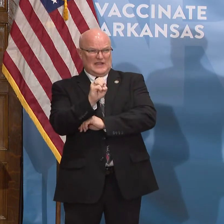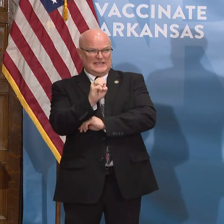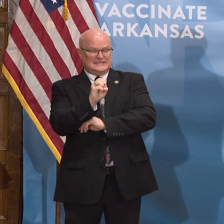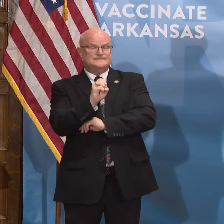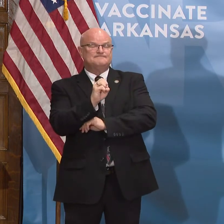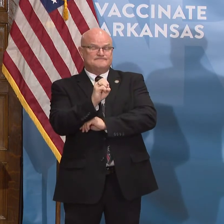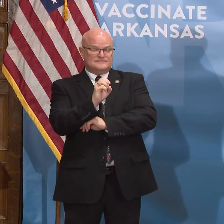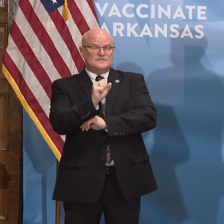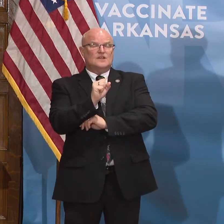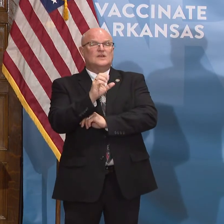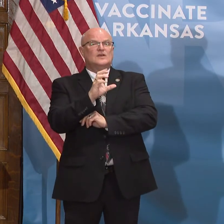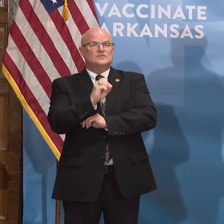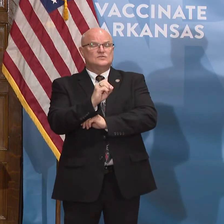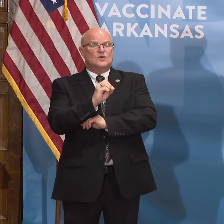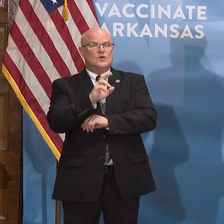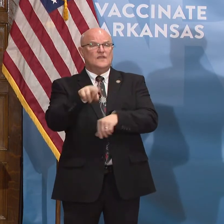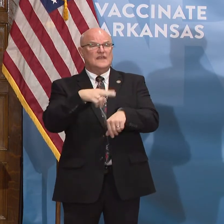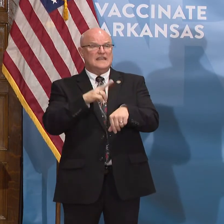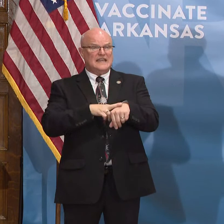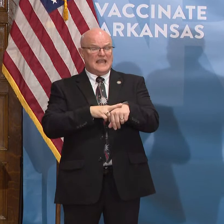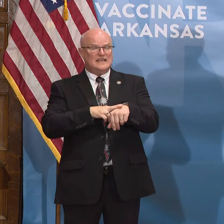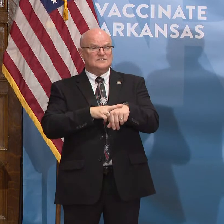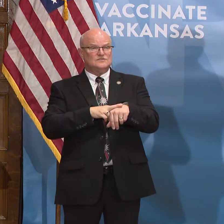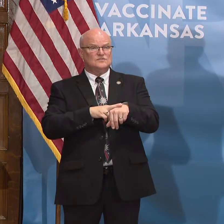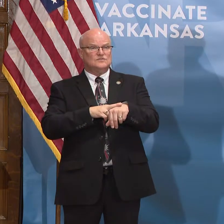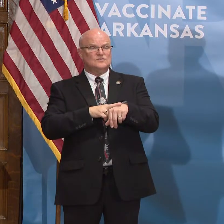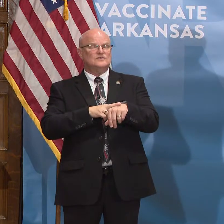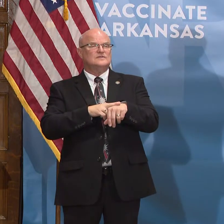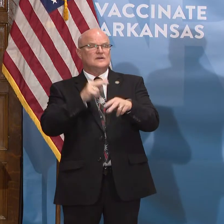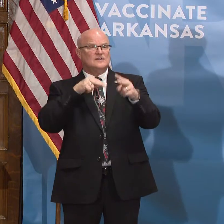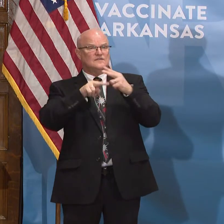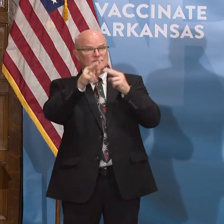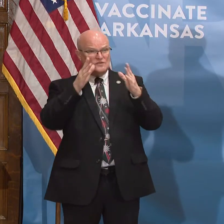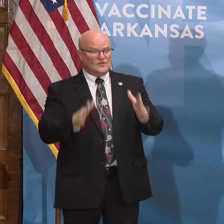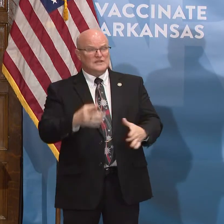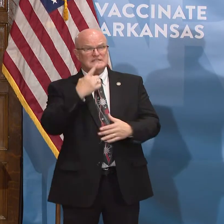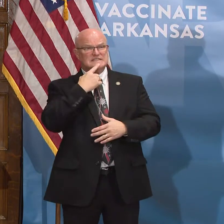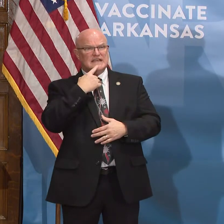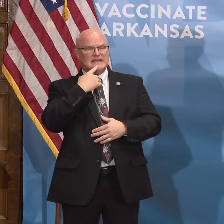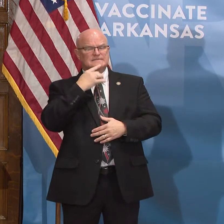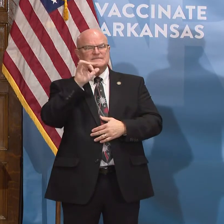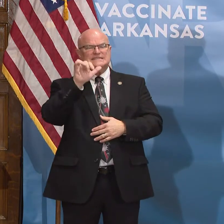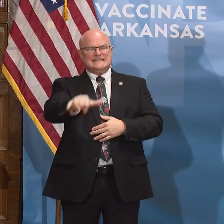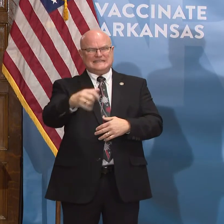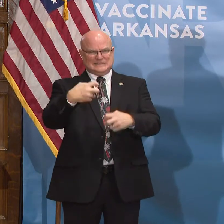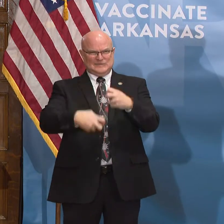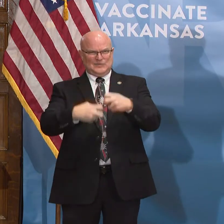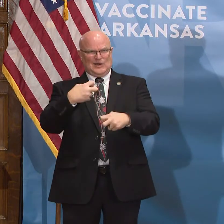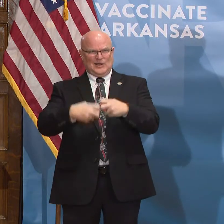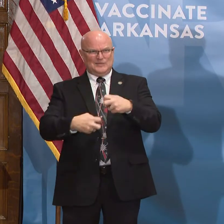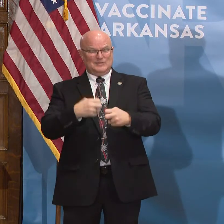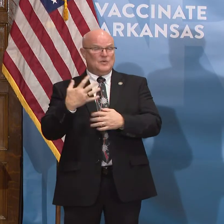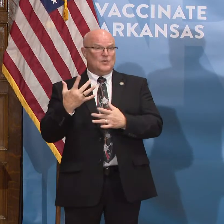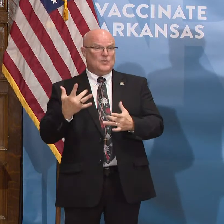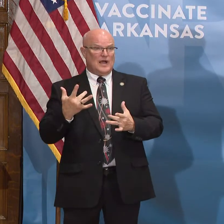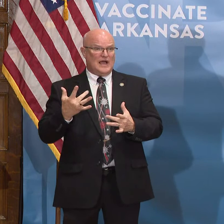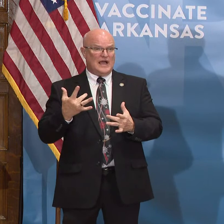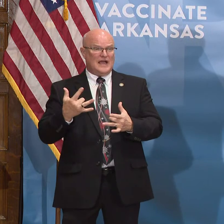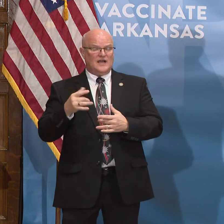And so the national prognosticators say that's a problem, because that